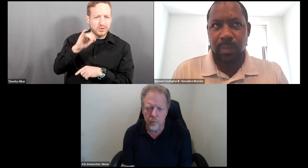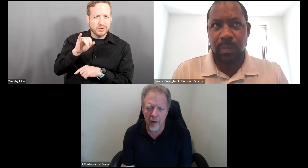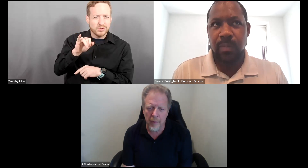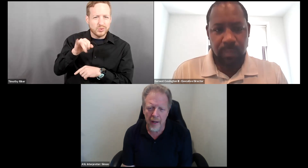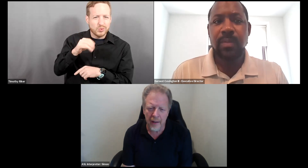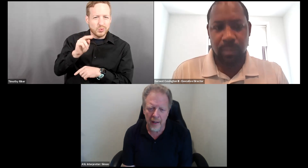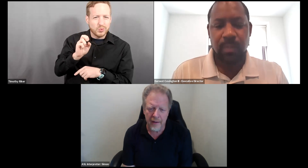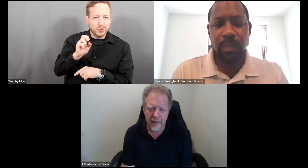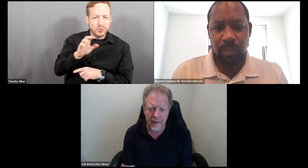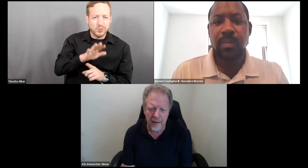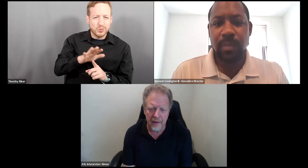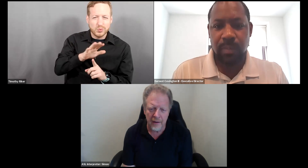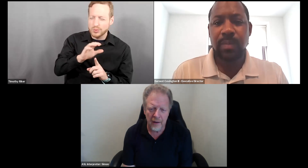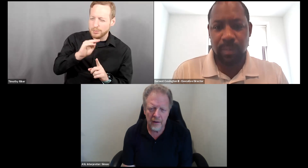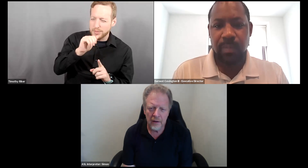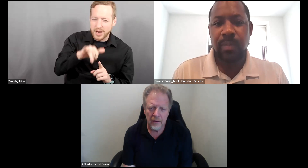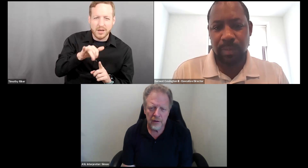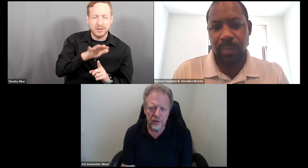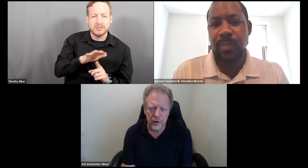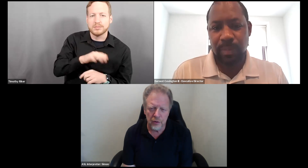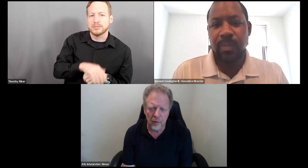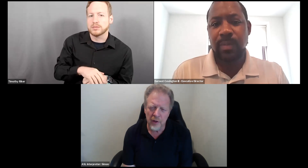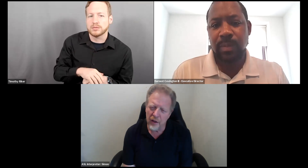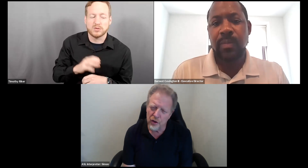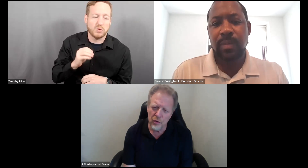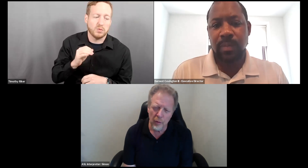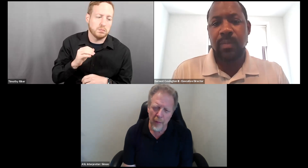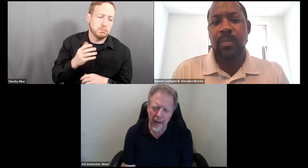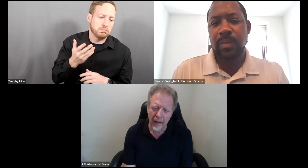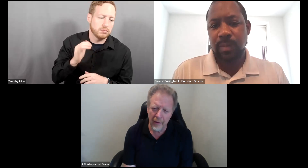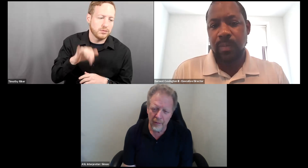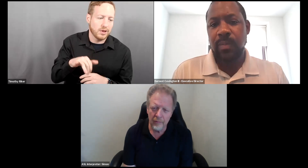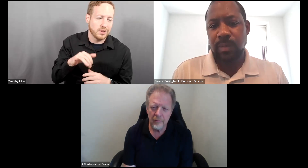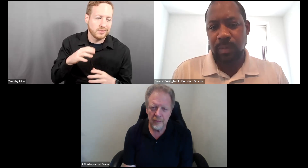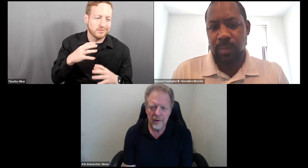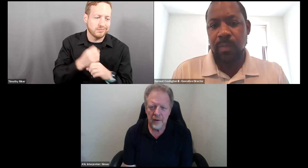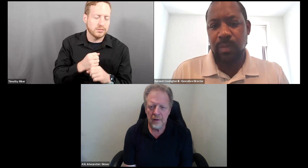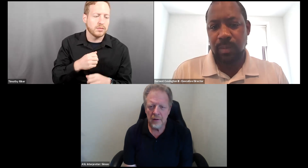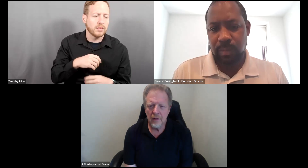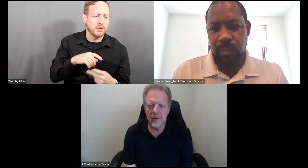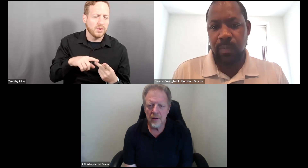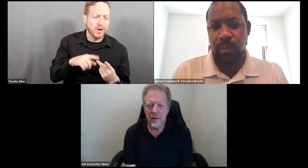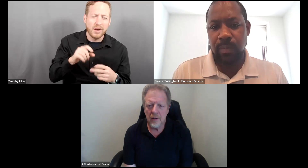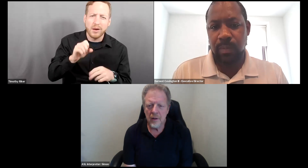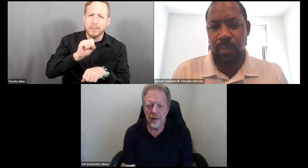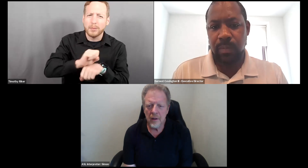was way back, I think, in June. It was either June or May.